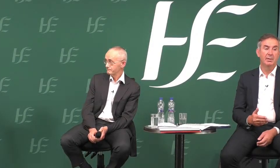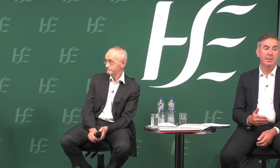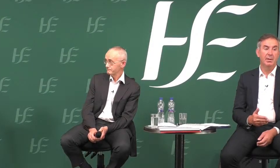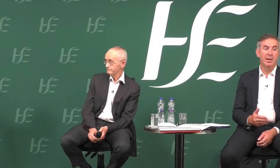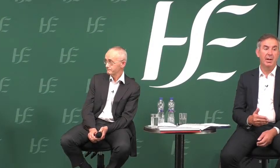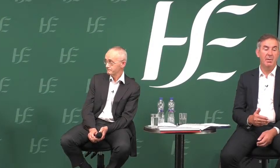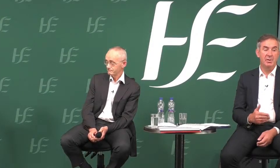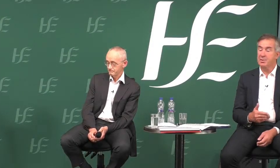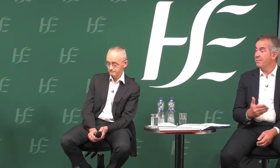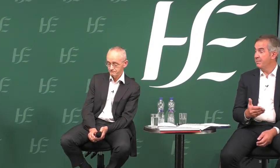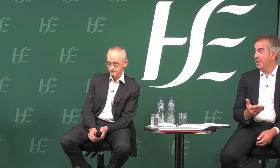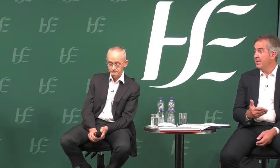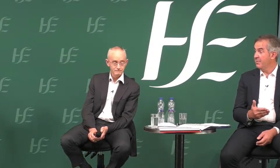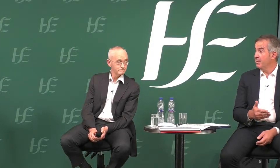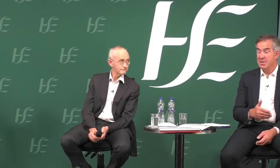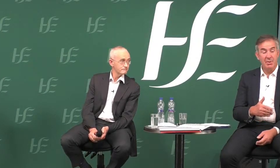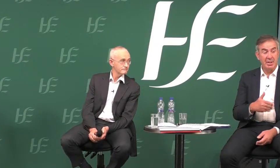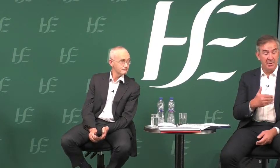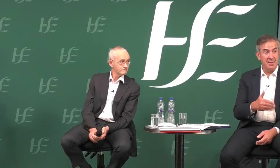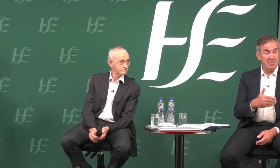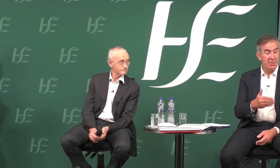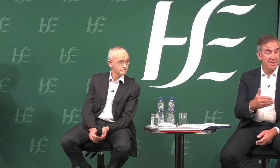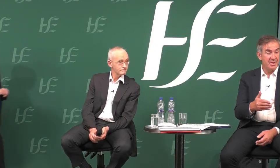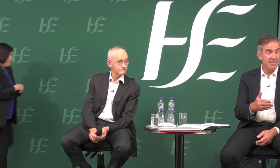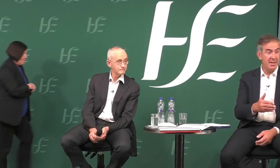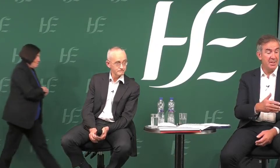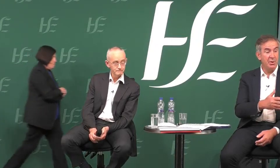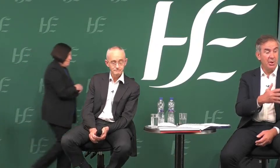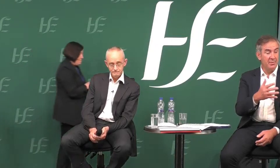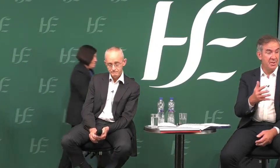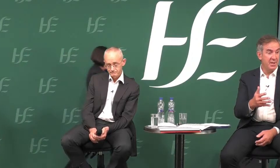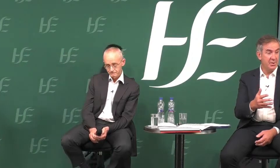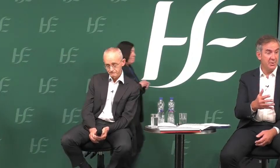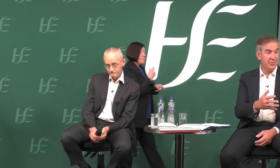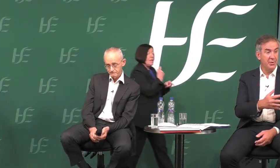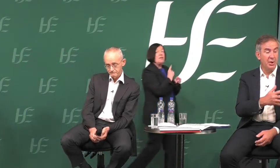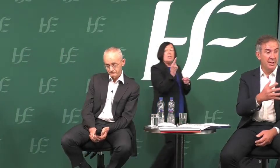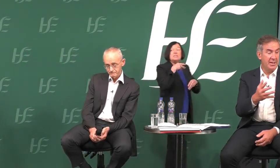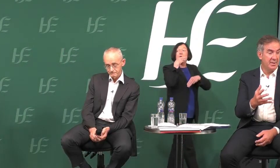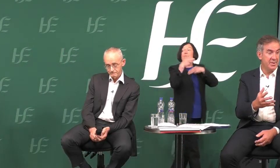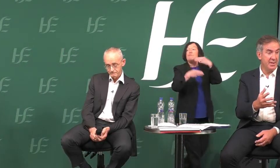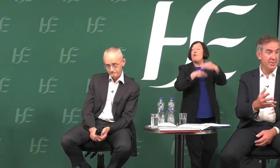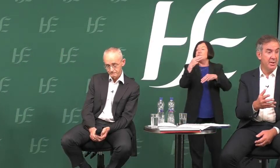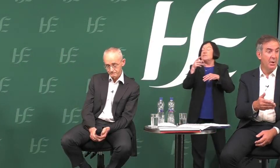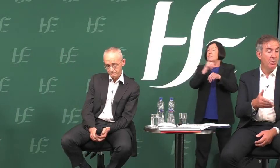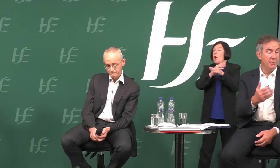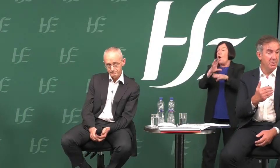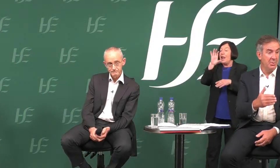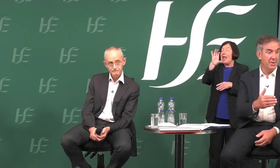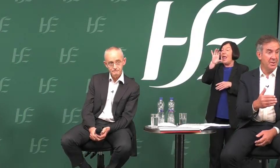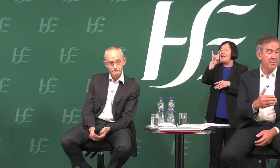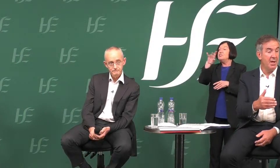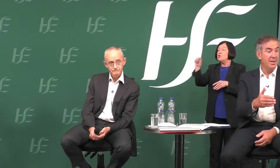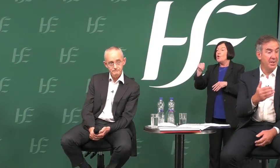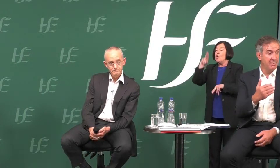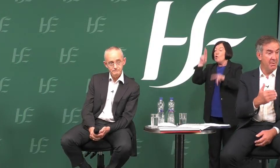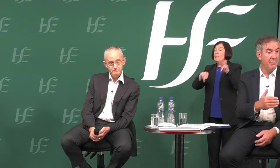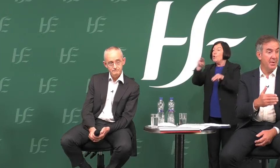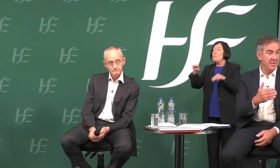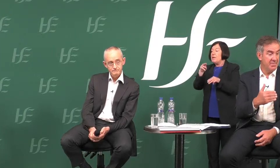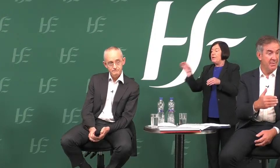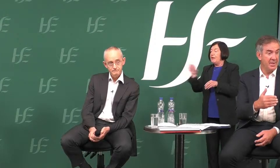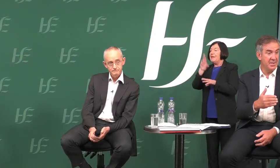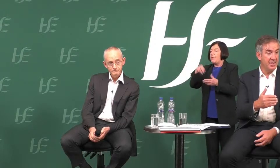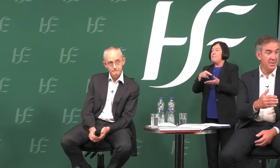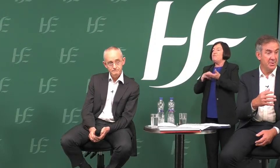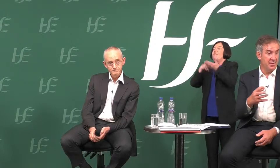level of churn in the sector too. There is a process in place in all of the CHOs for all the healthcare sector where if new employees come on that they can be